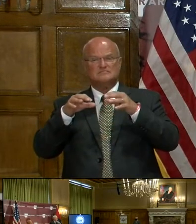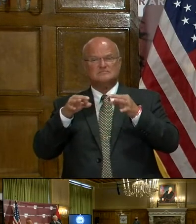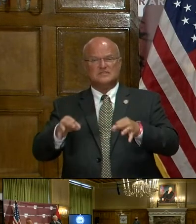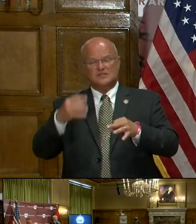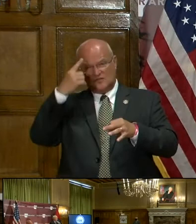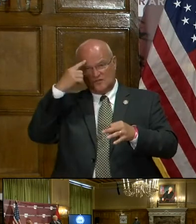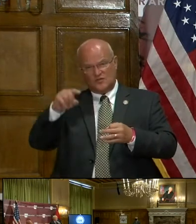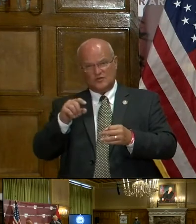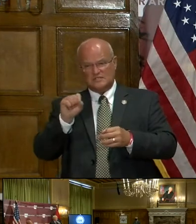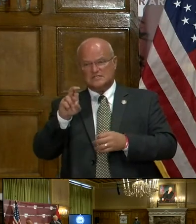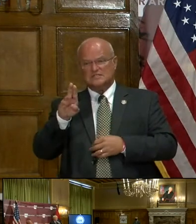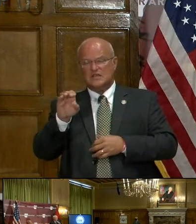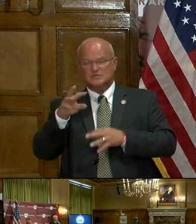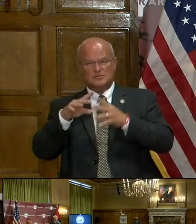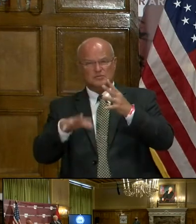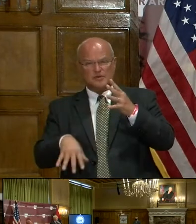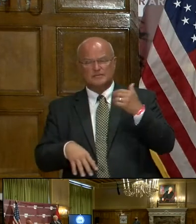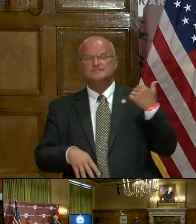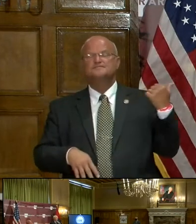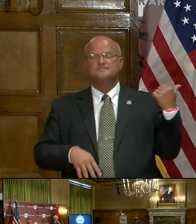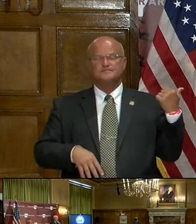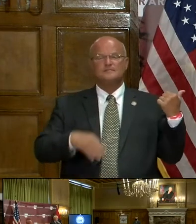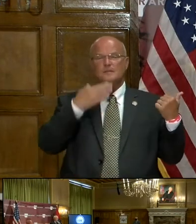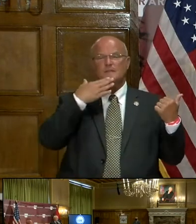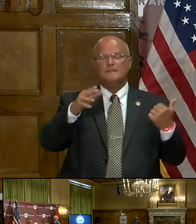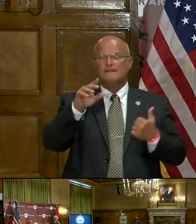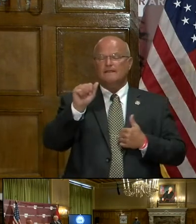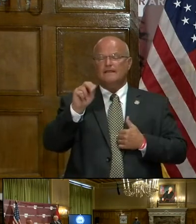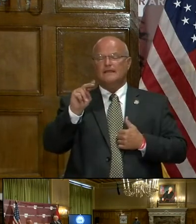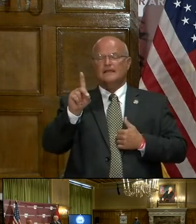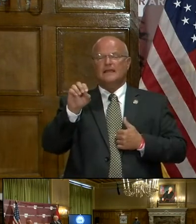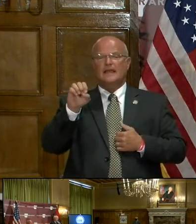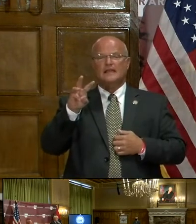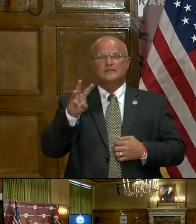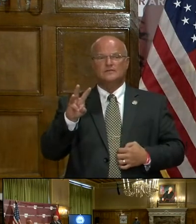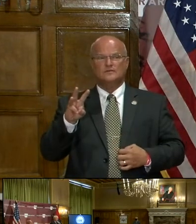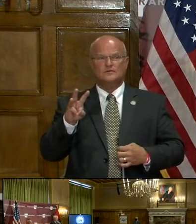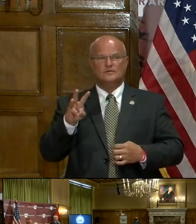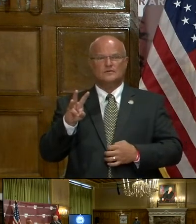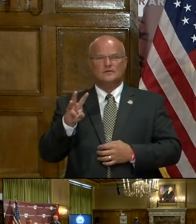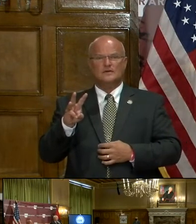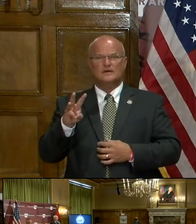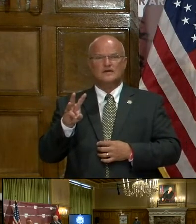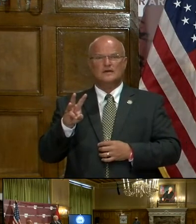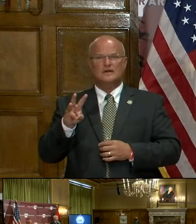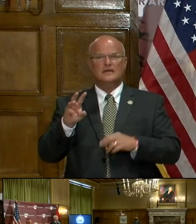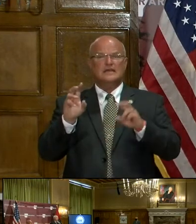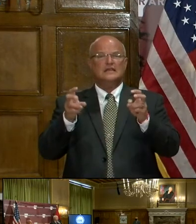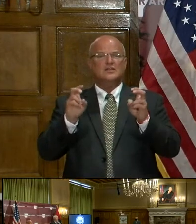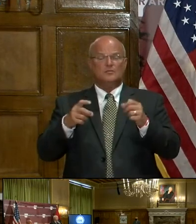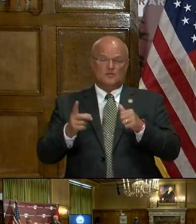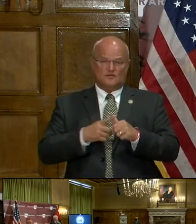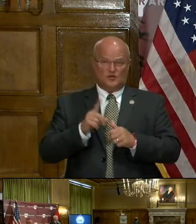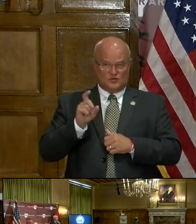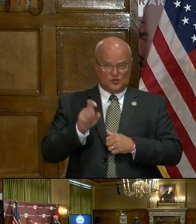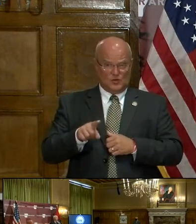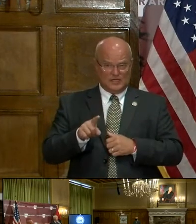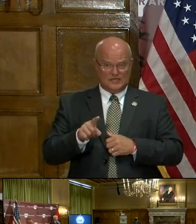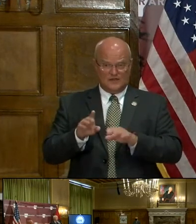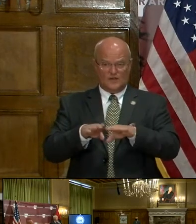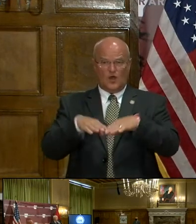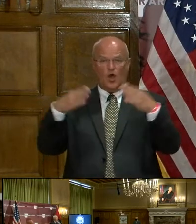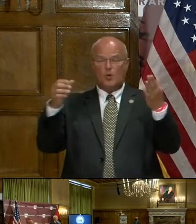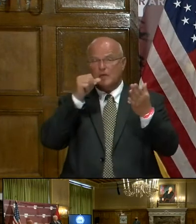that when that happens? Thank you, Andrew, and just that again. In terms of your first question